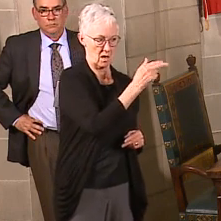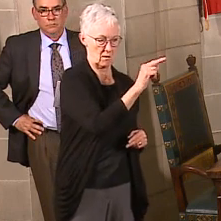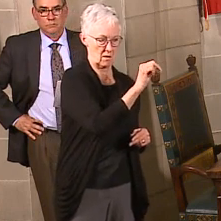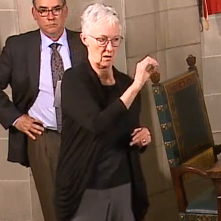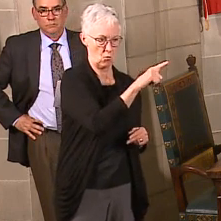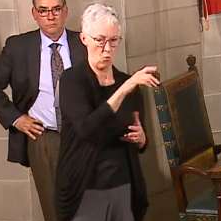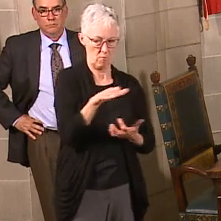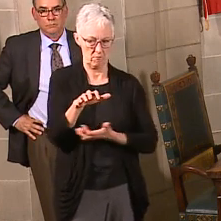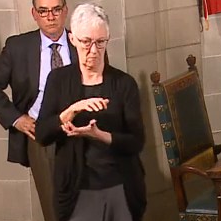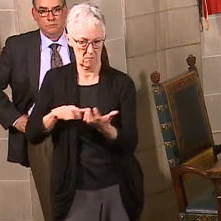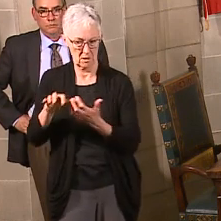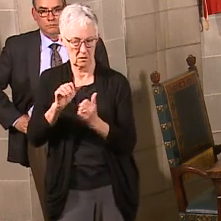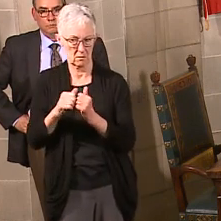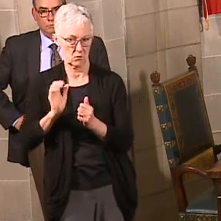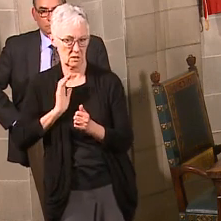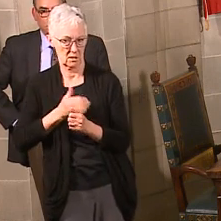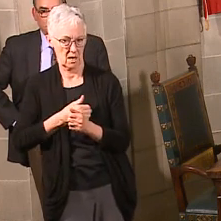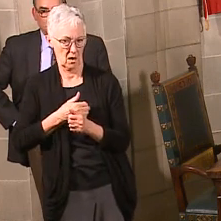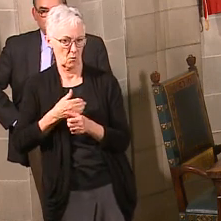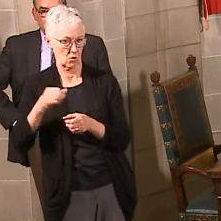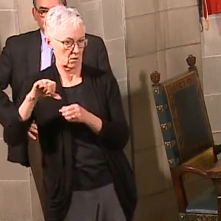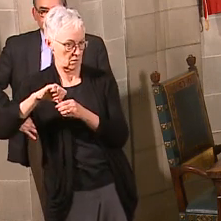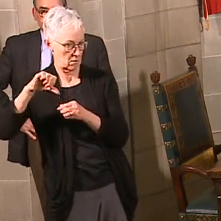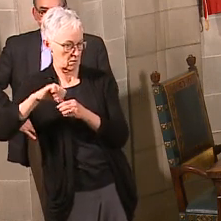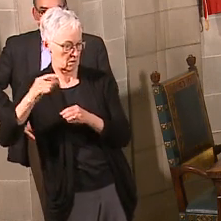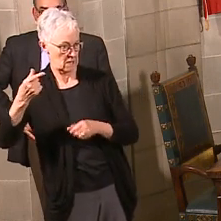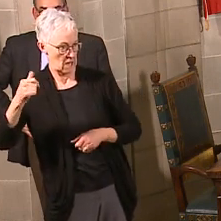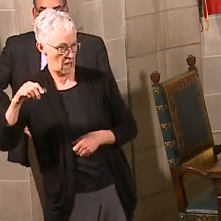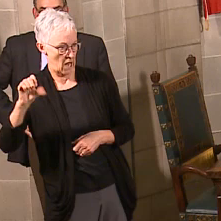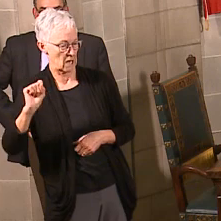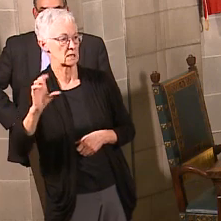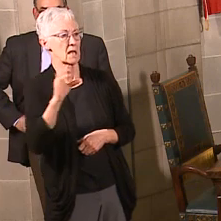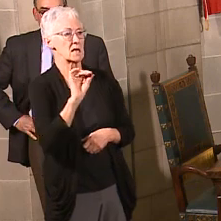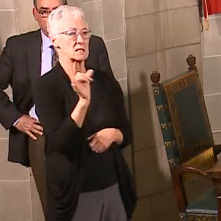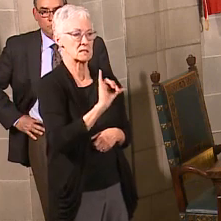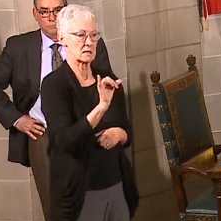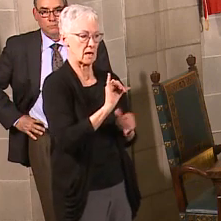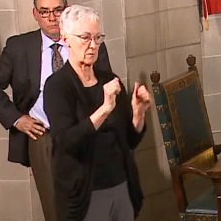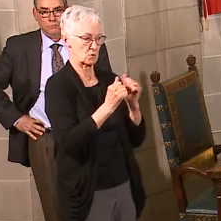for example, our cattle feeding industry as it supplies those